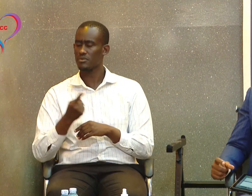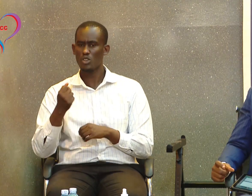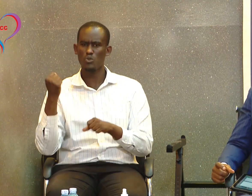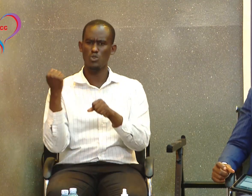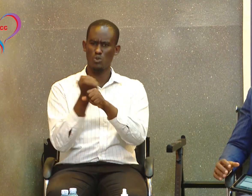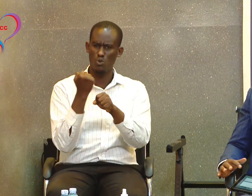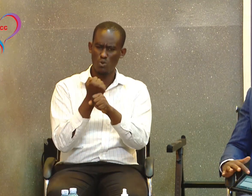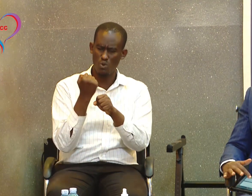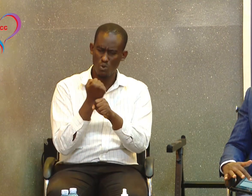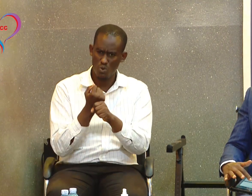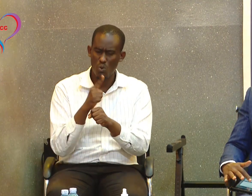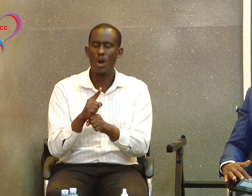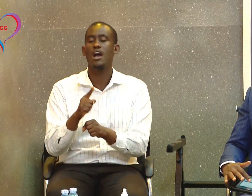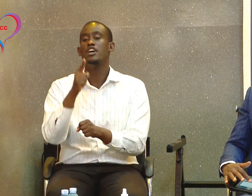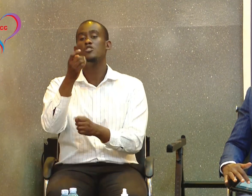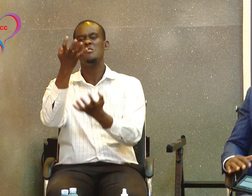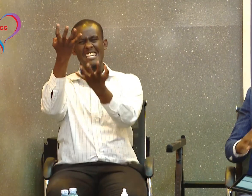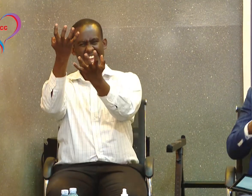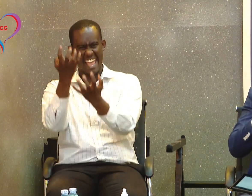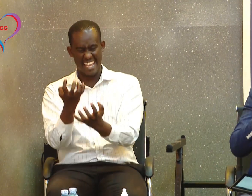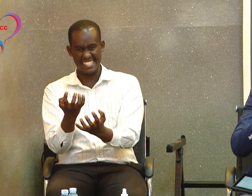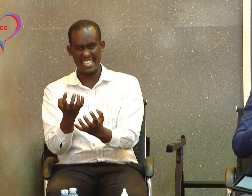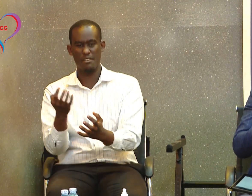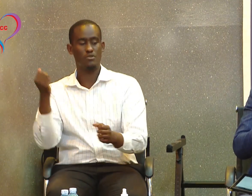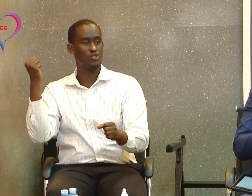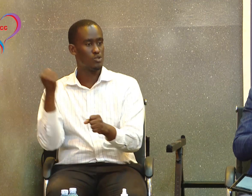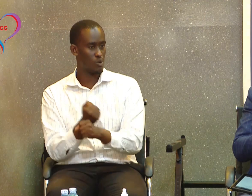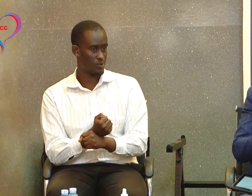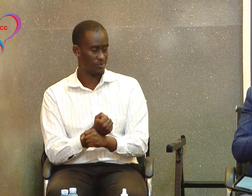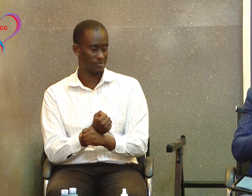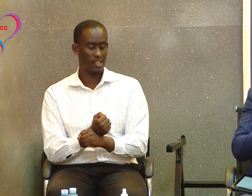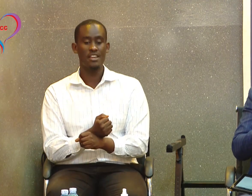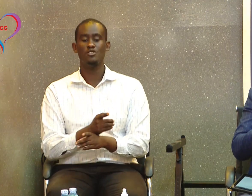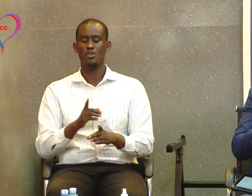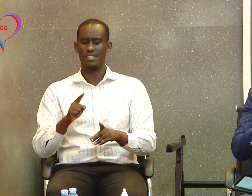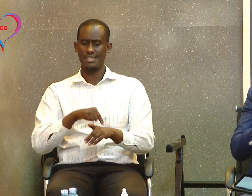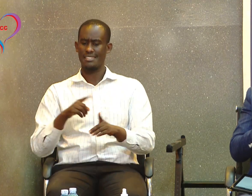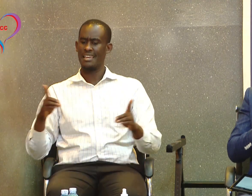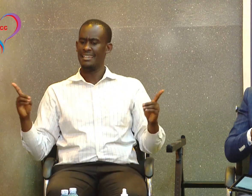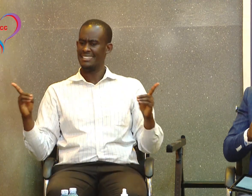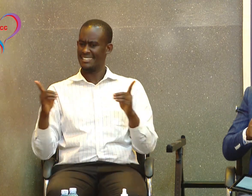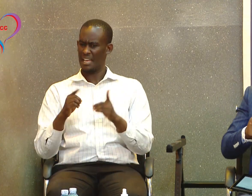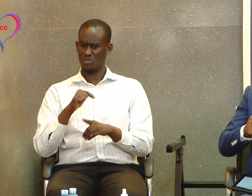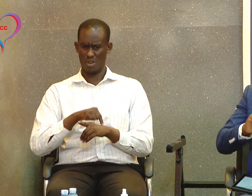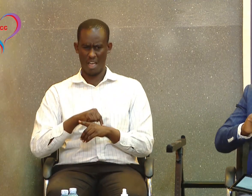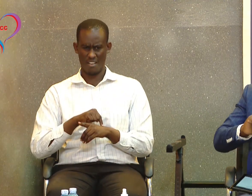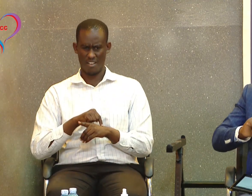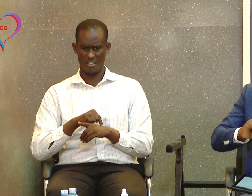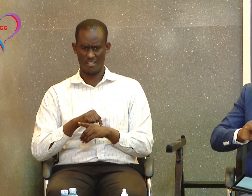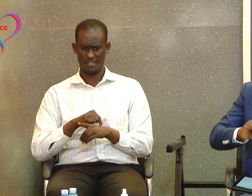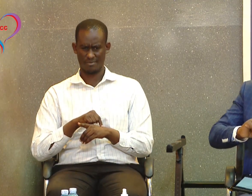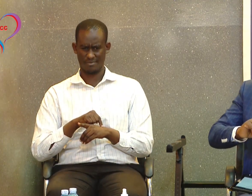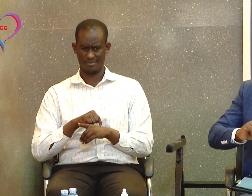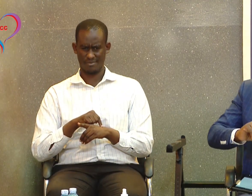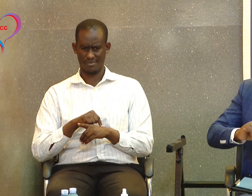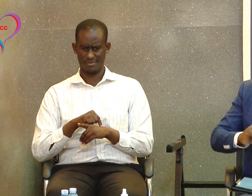to do. And in the period of time that you have, it is in the period of